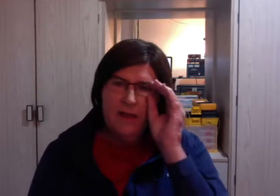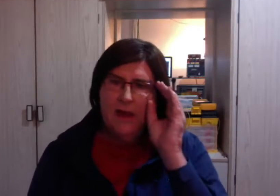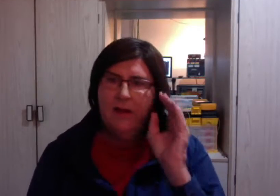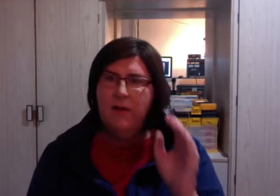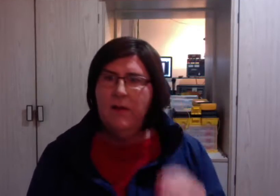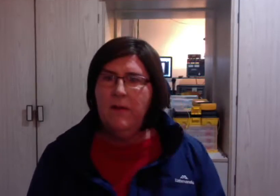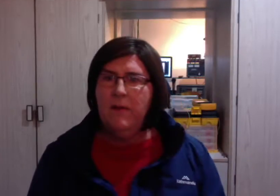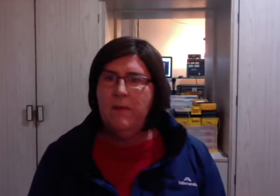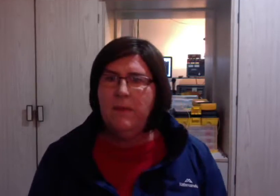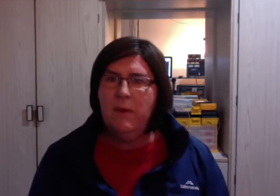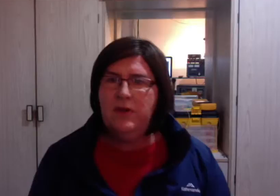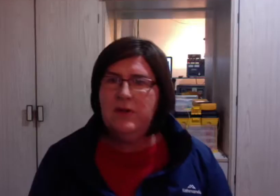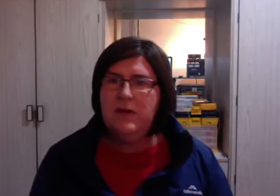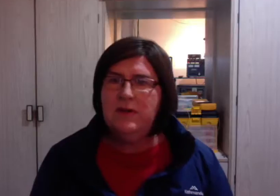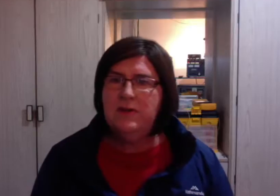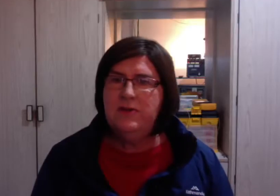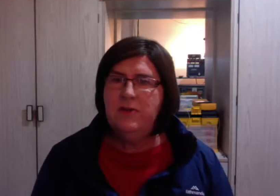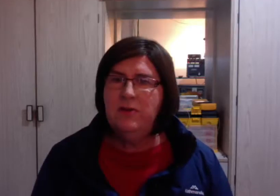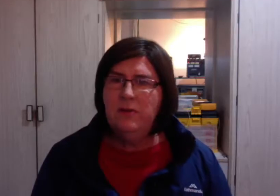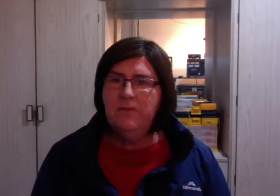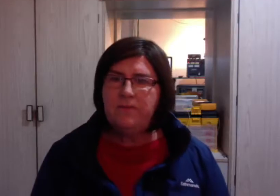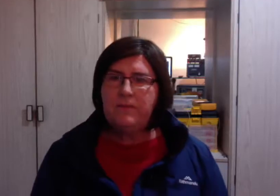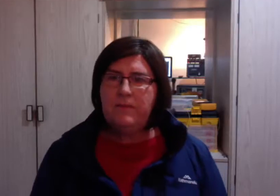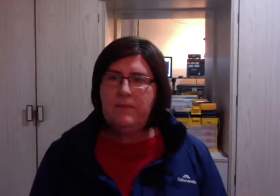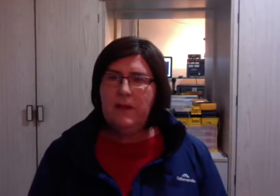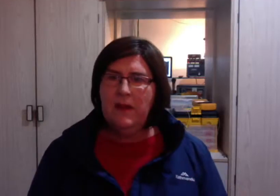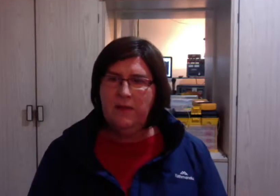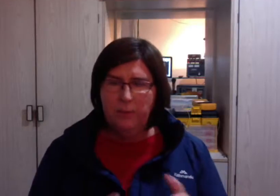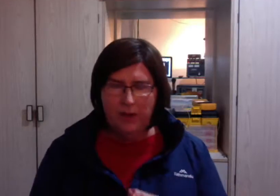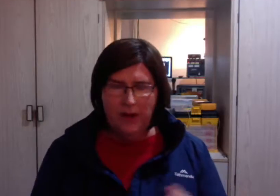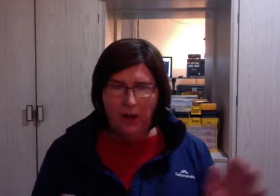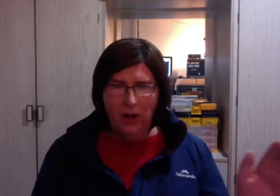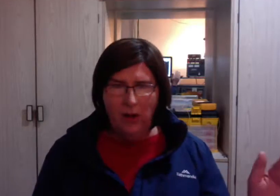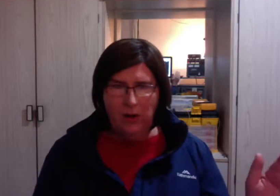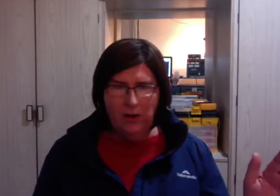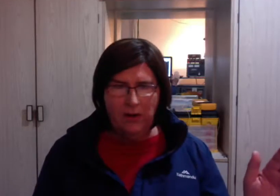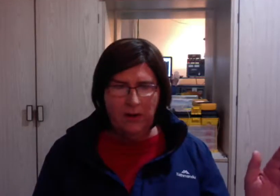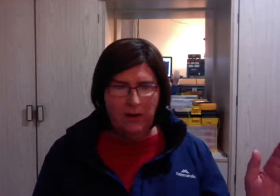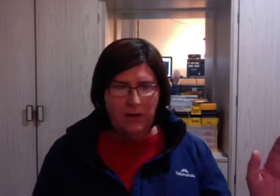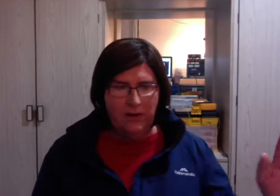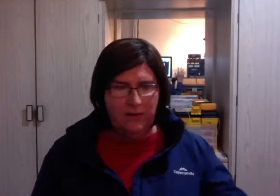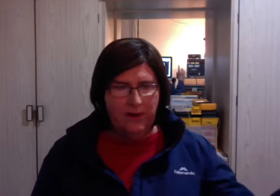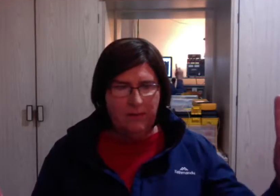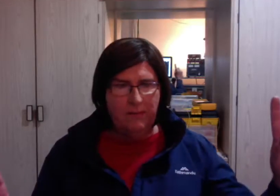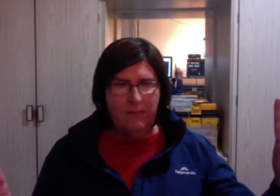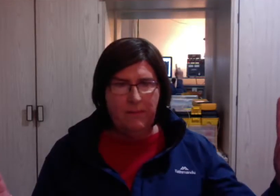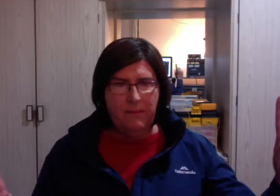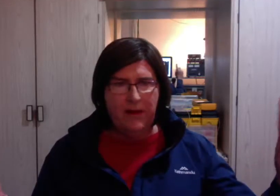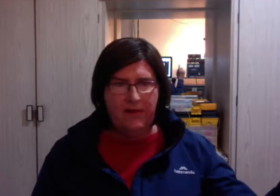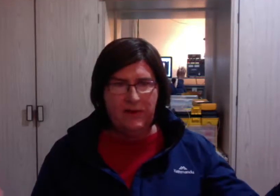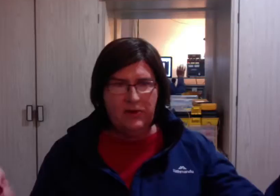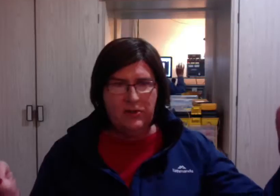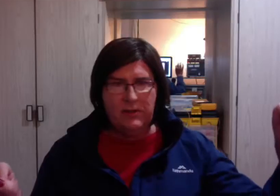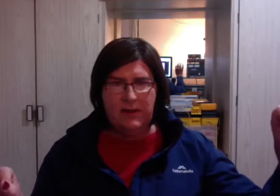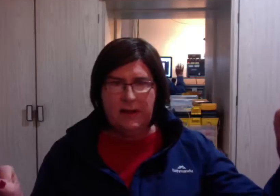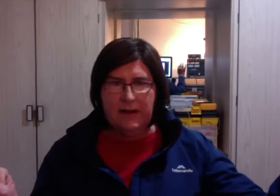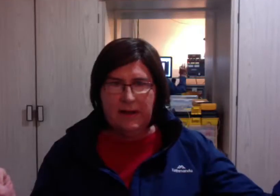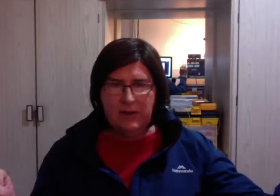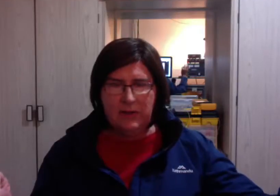then what you need to do is bring along some plastic tubing, the clear tubing